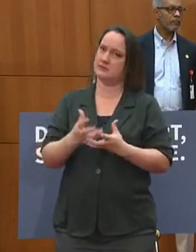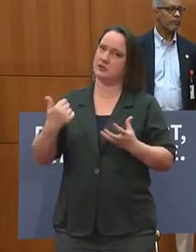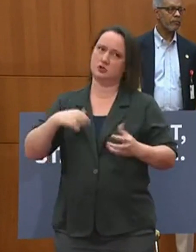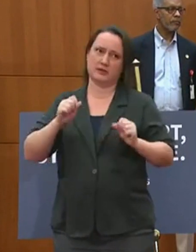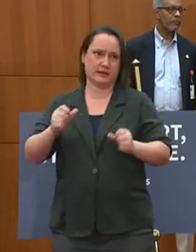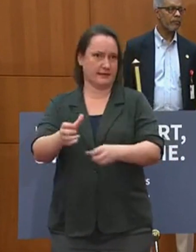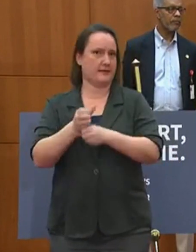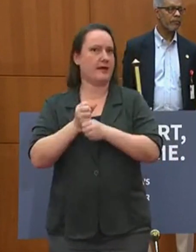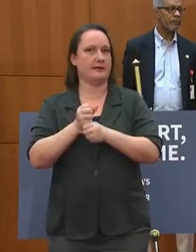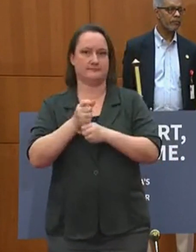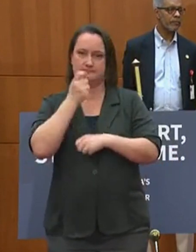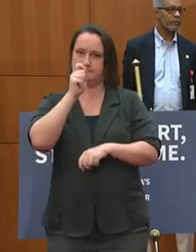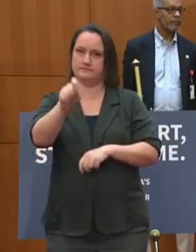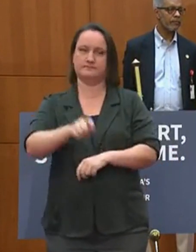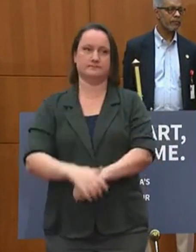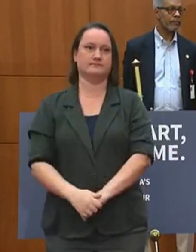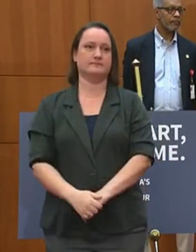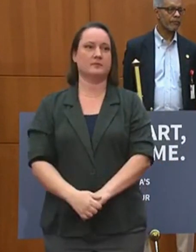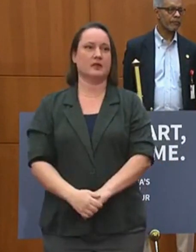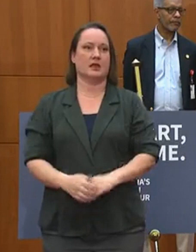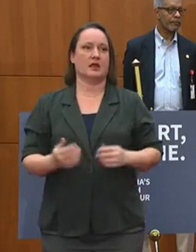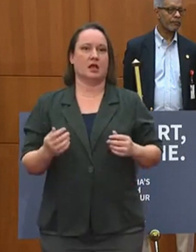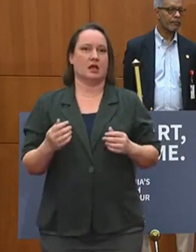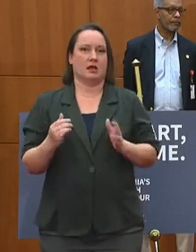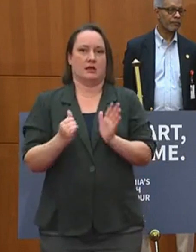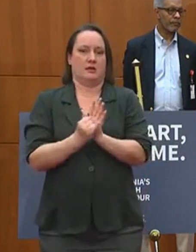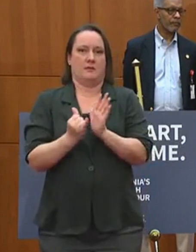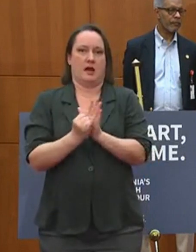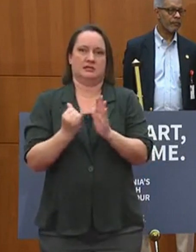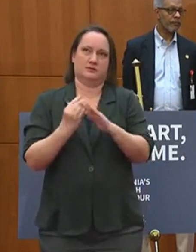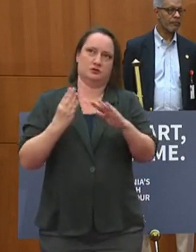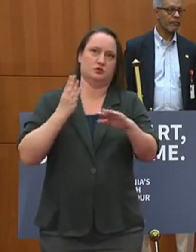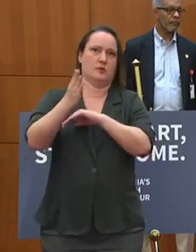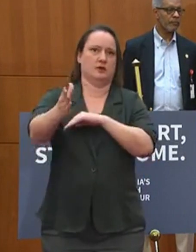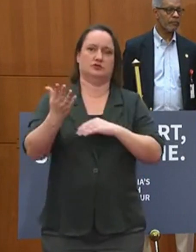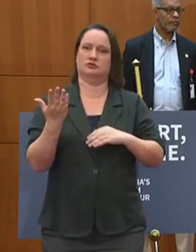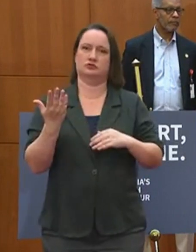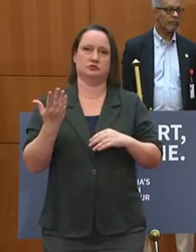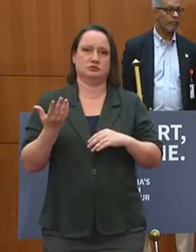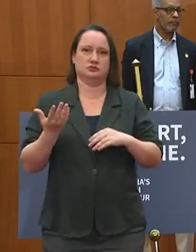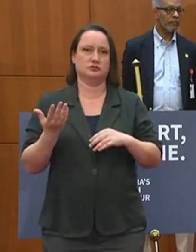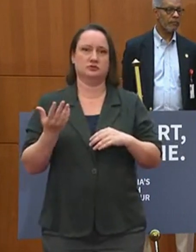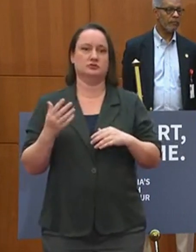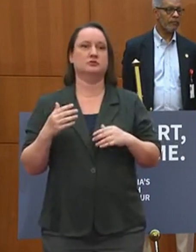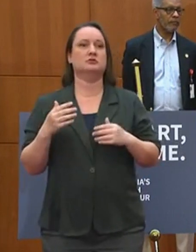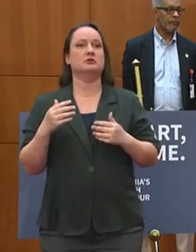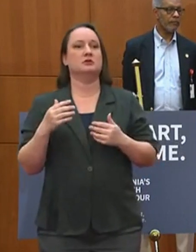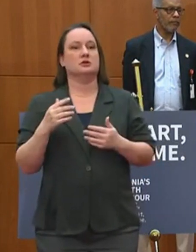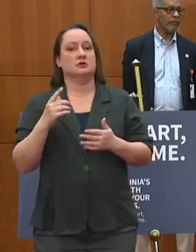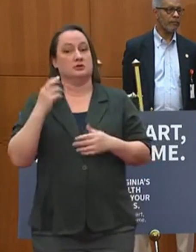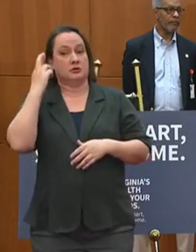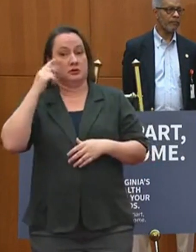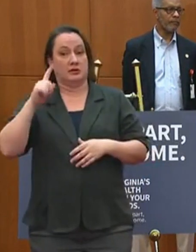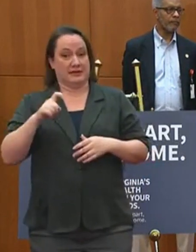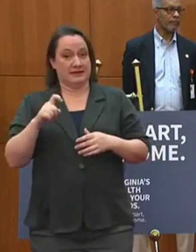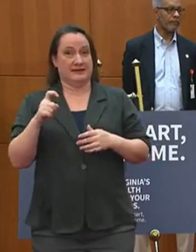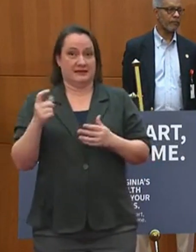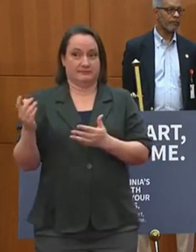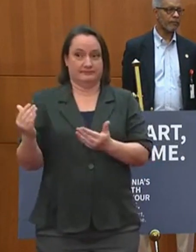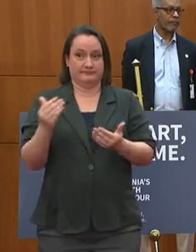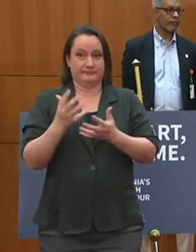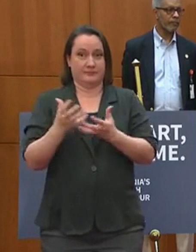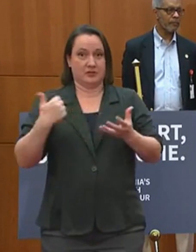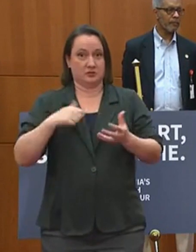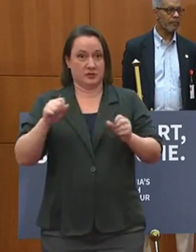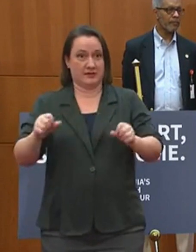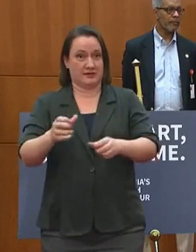line. There's no such thing as too much right now. And what has prompted that is, as we